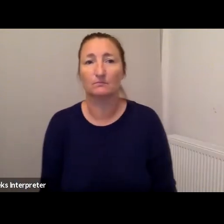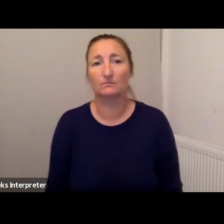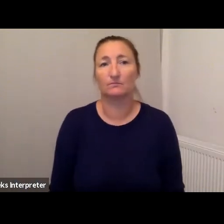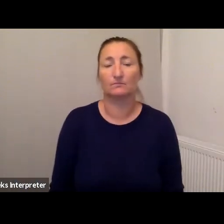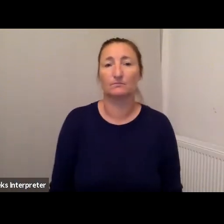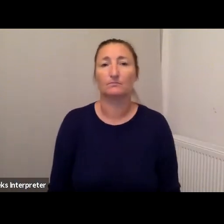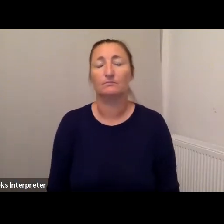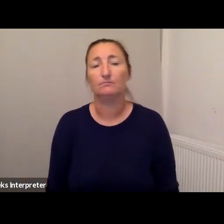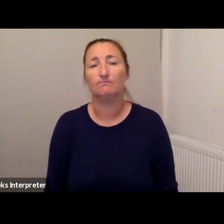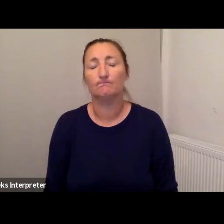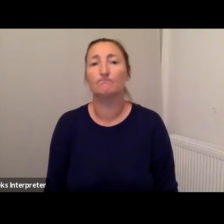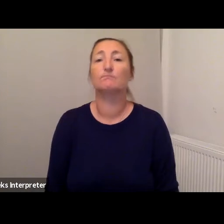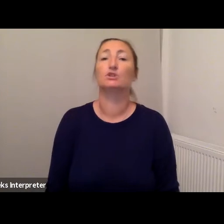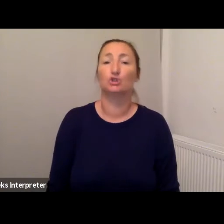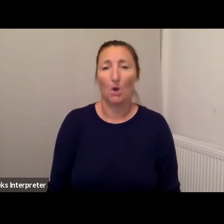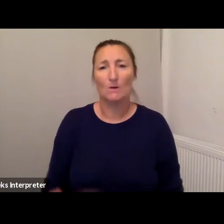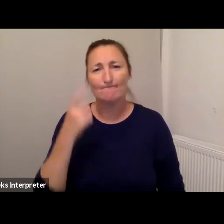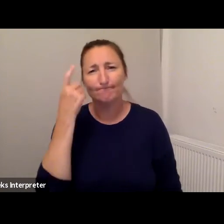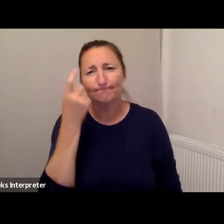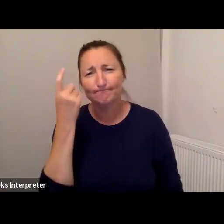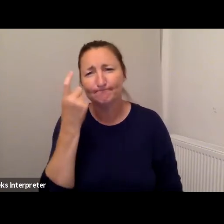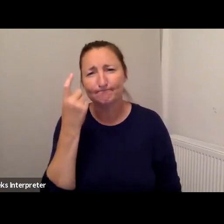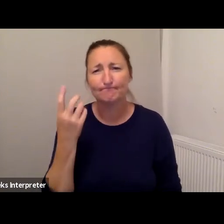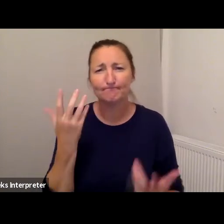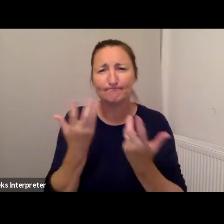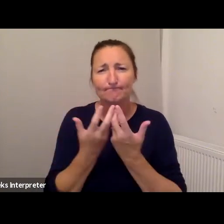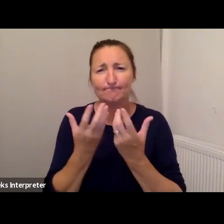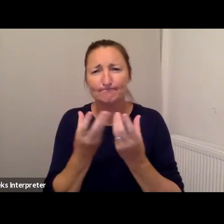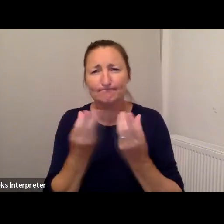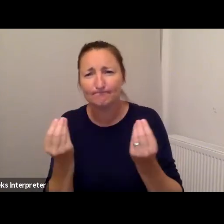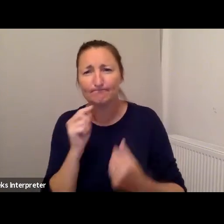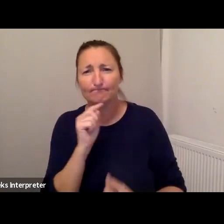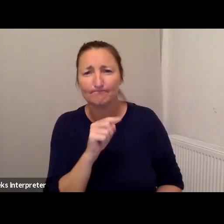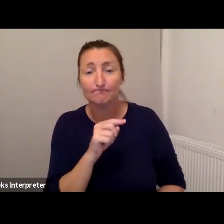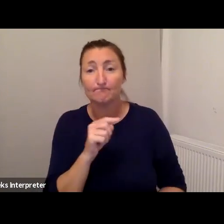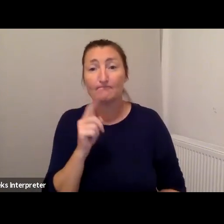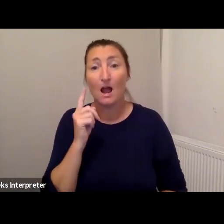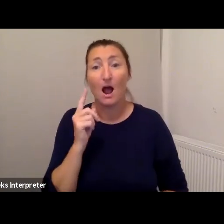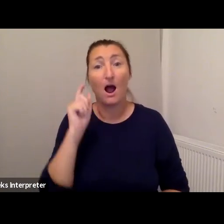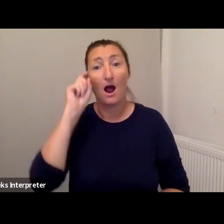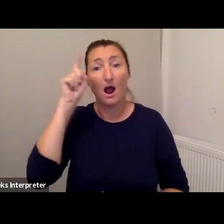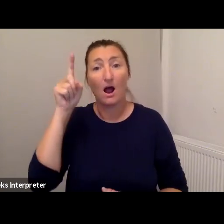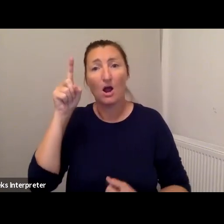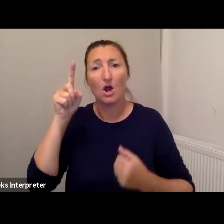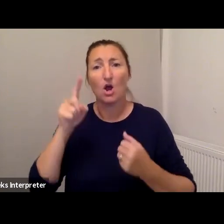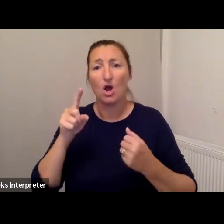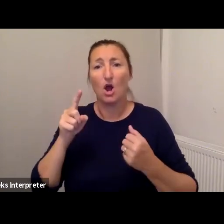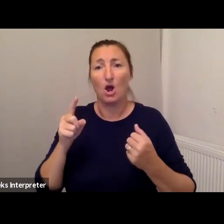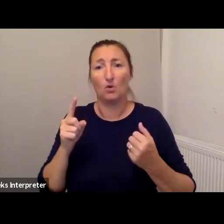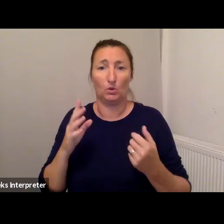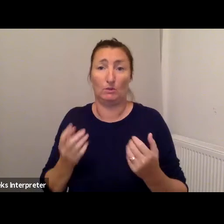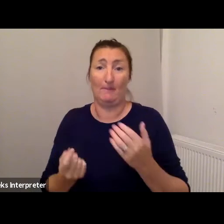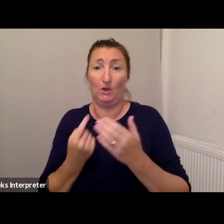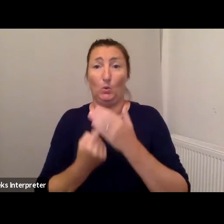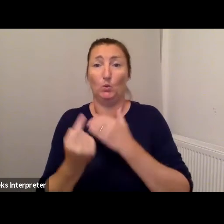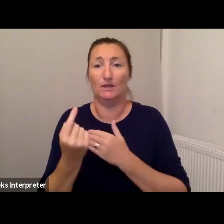So rather than a traditional drainage system, we found that to do something that is